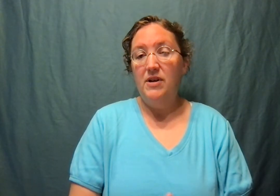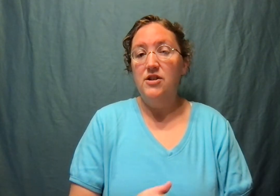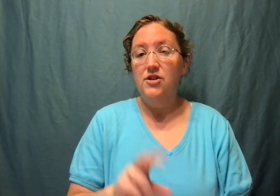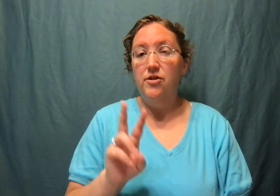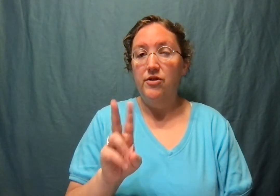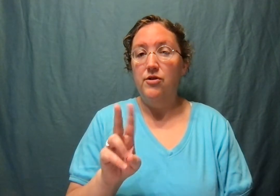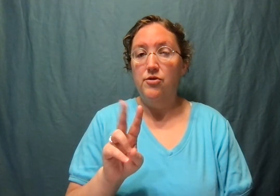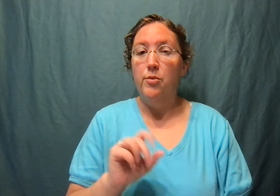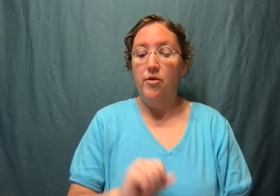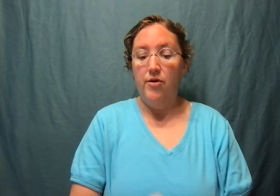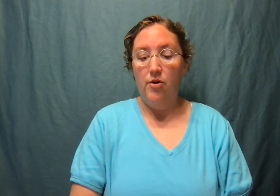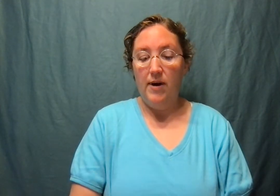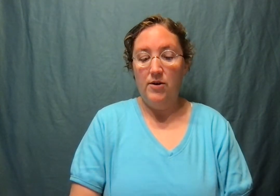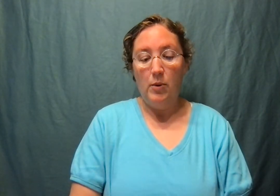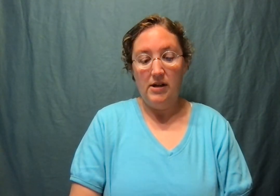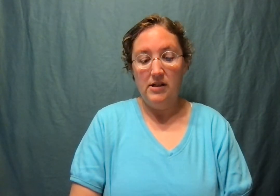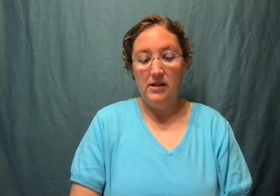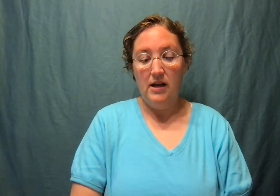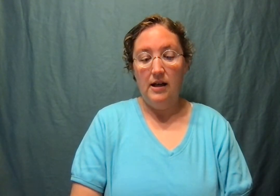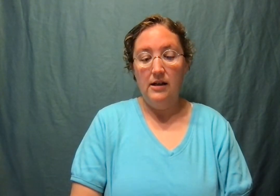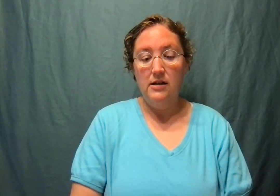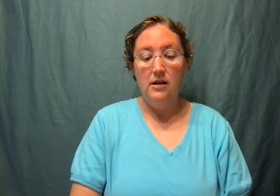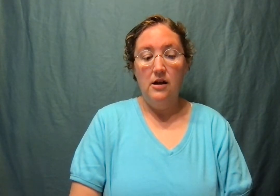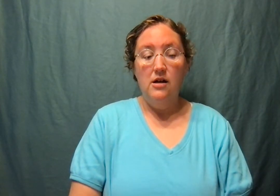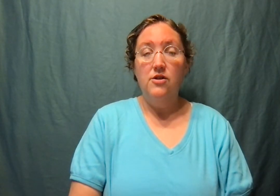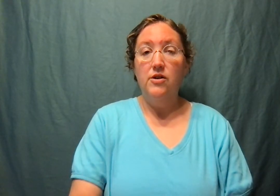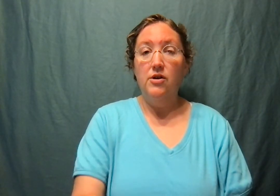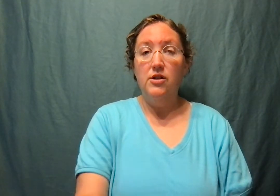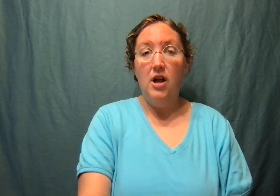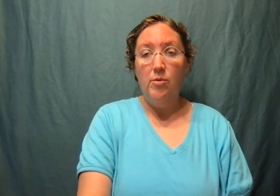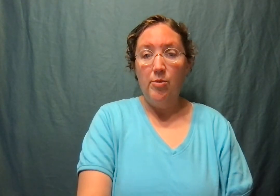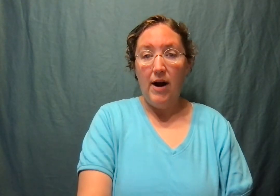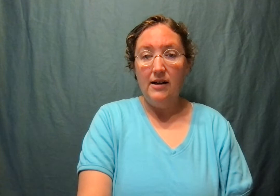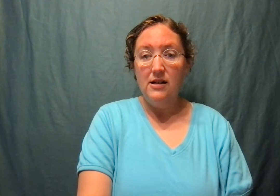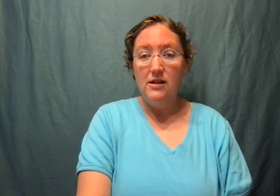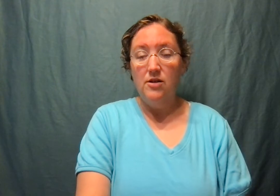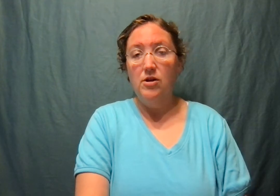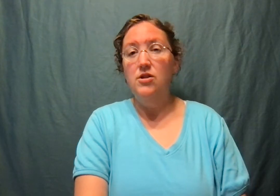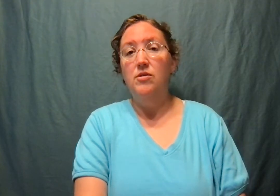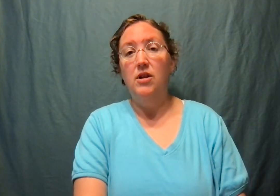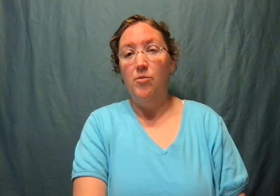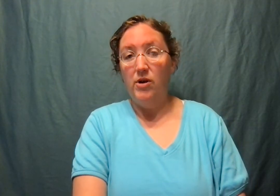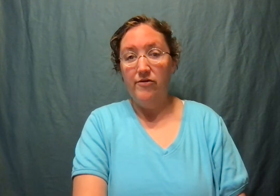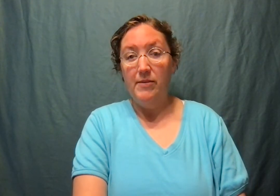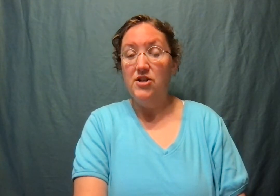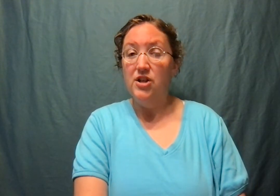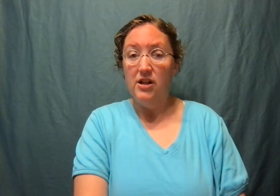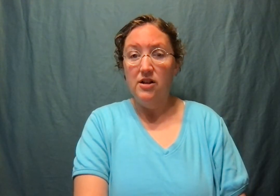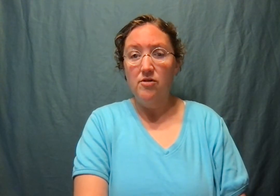just know that those are both correct ways to sign that. So there is a lot more practice that you can do and a lot more information in the notes, so I